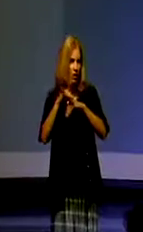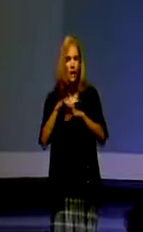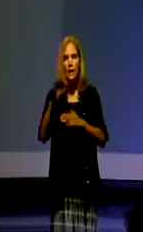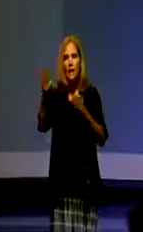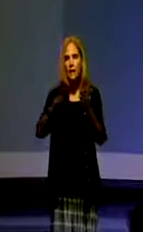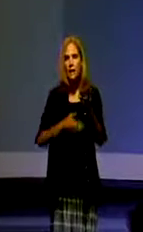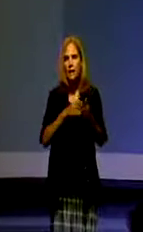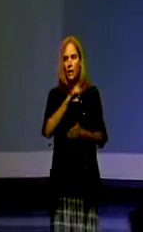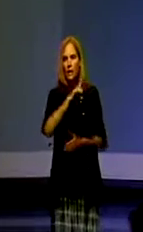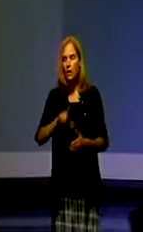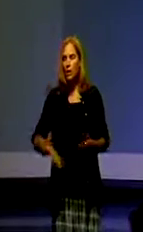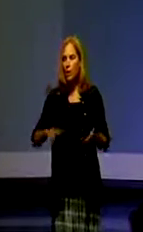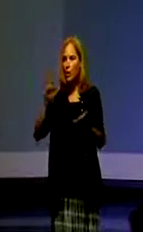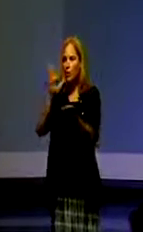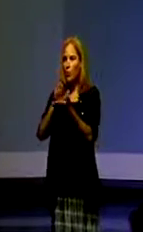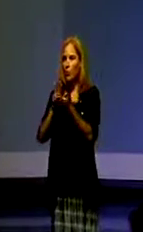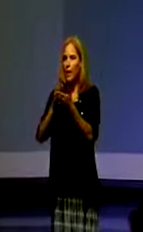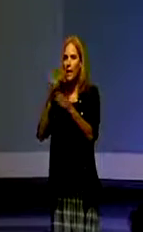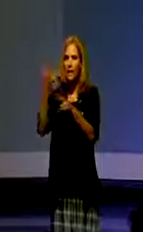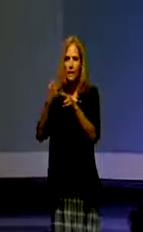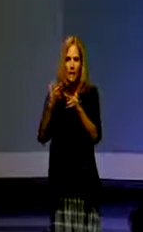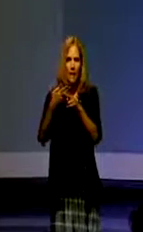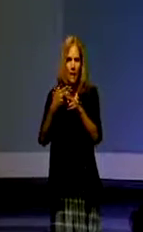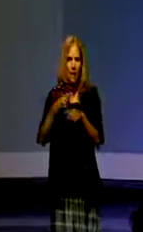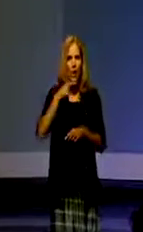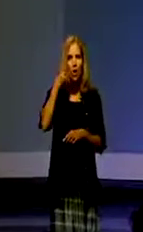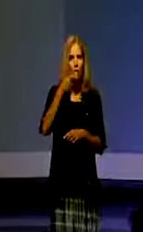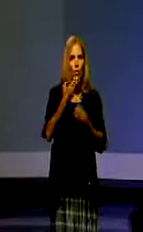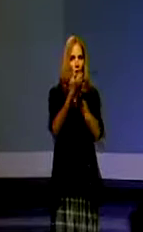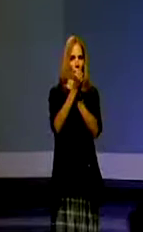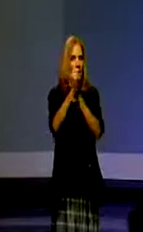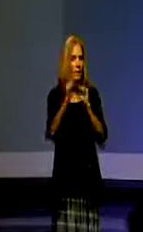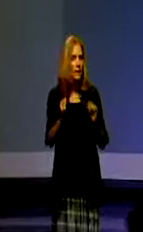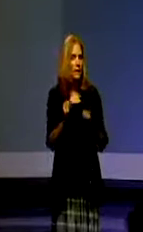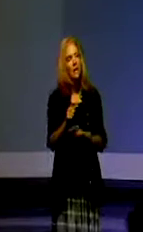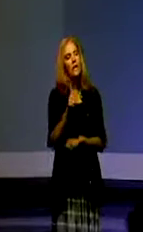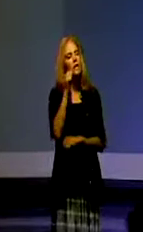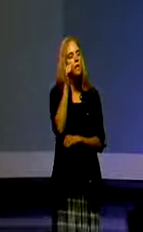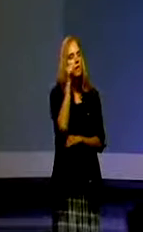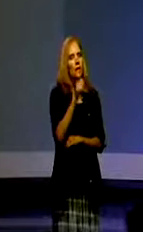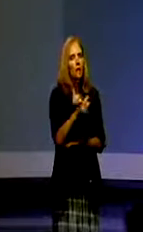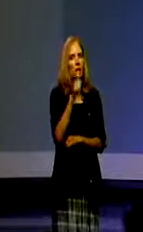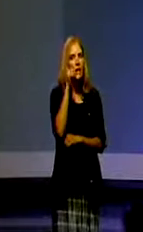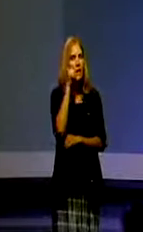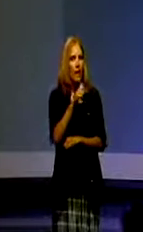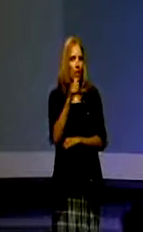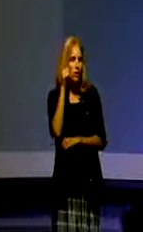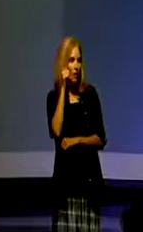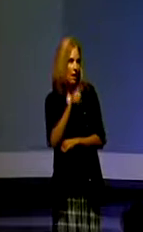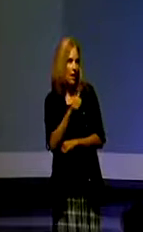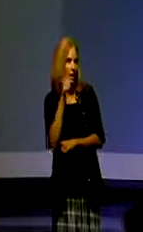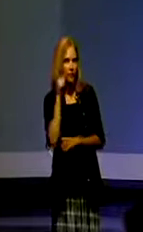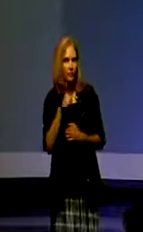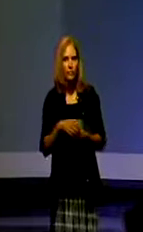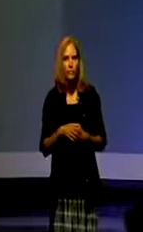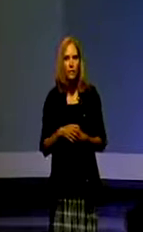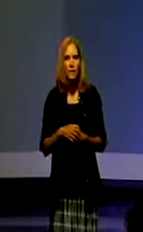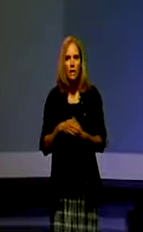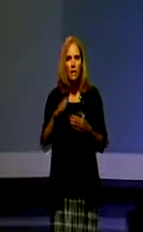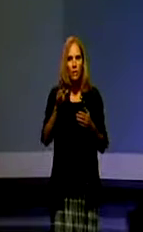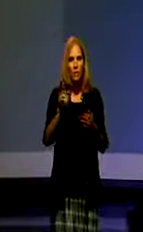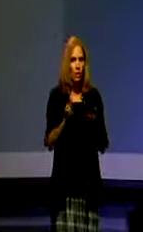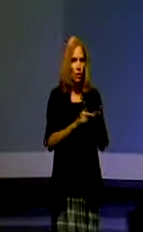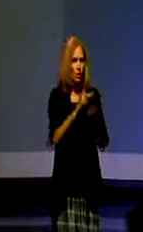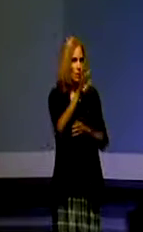earth. Sing to the Lord, praise his name. Proclaim his salvation day after day.